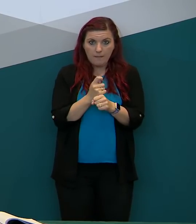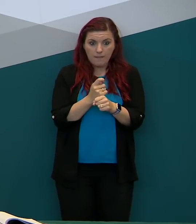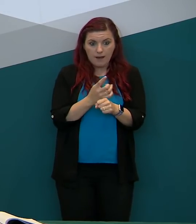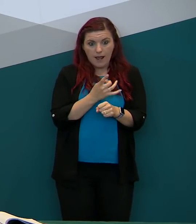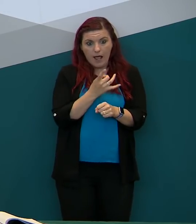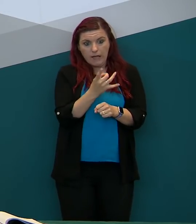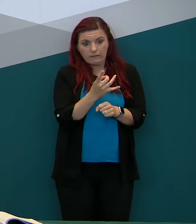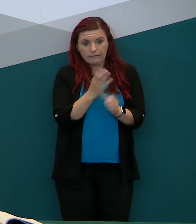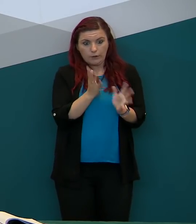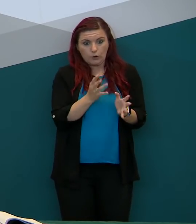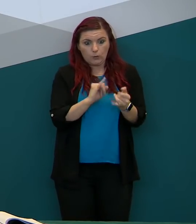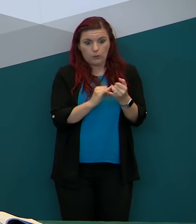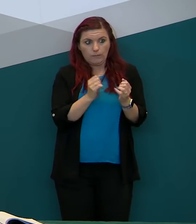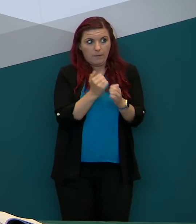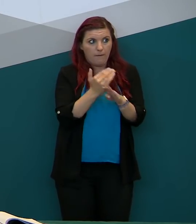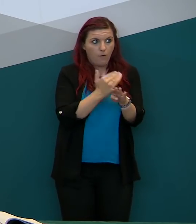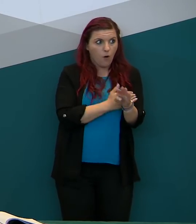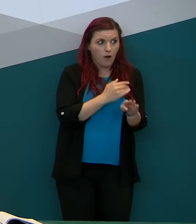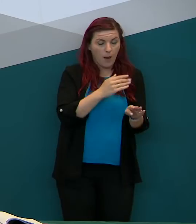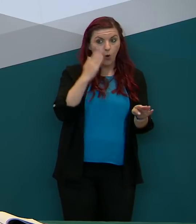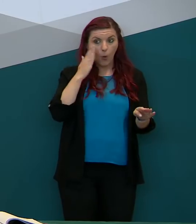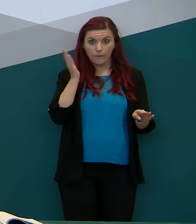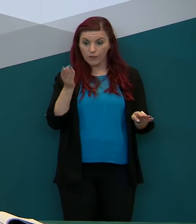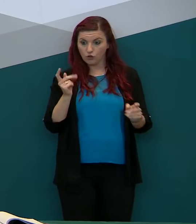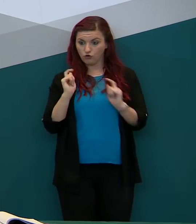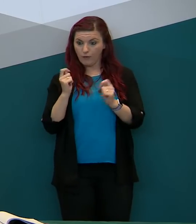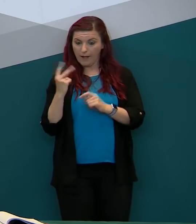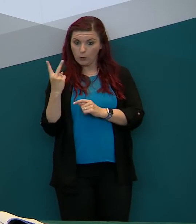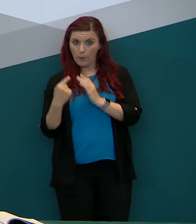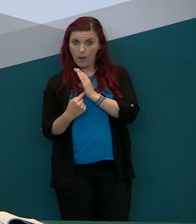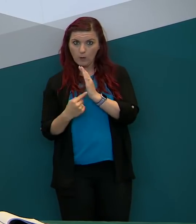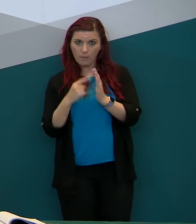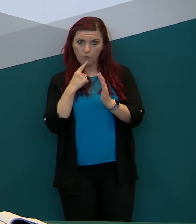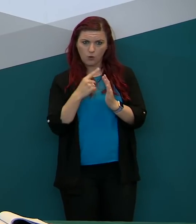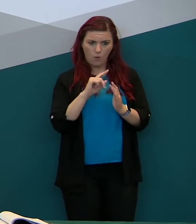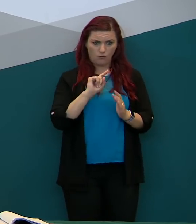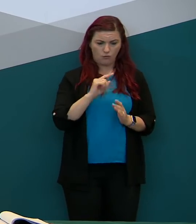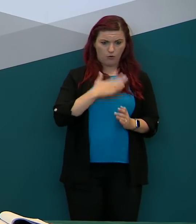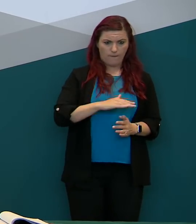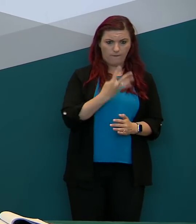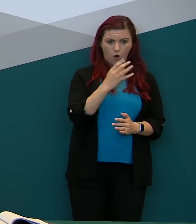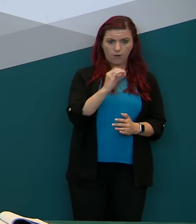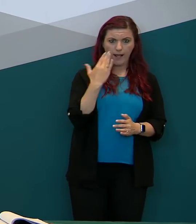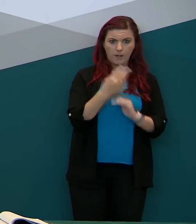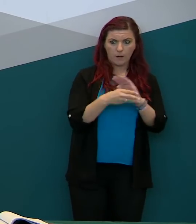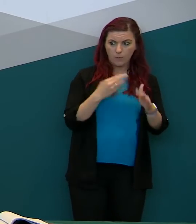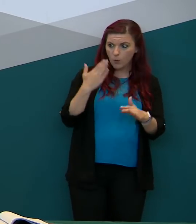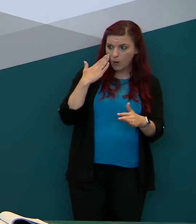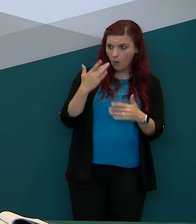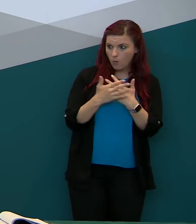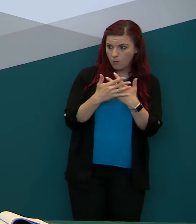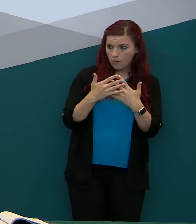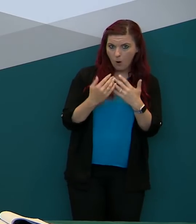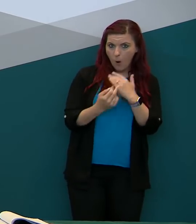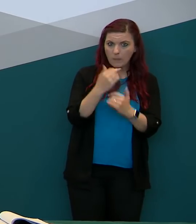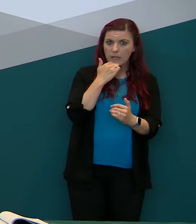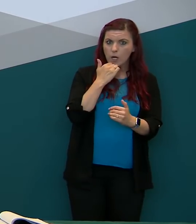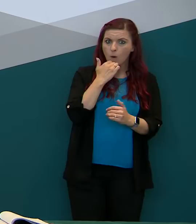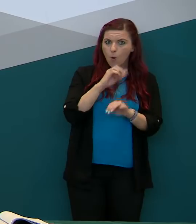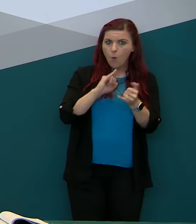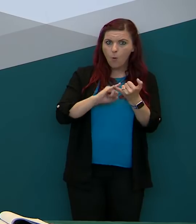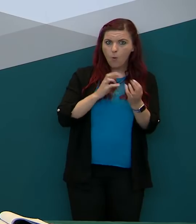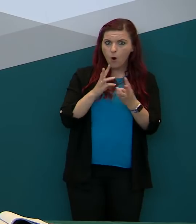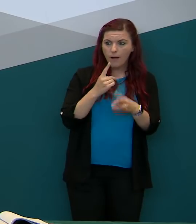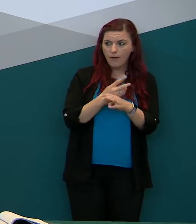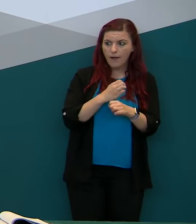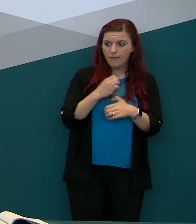week out of 2,000 trained. Do we know of any updated figures on a given day, how many people are working on contact tracing? Well, forgive me if